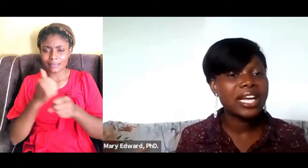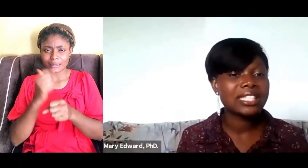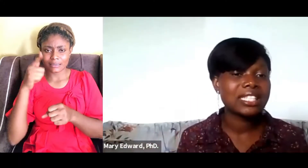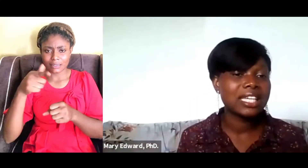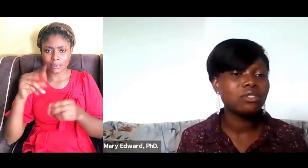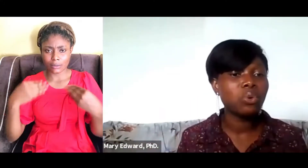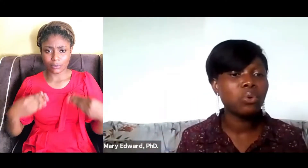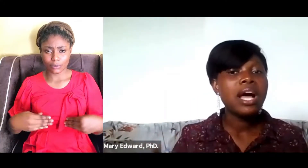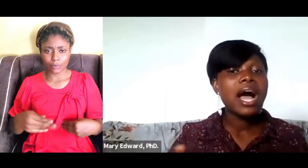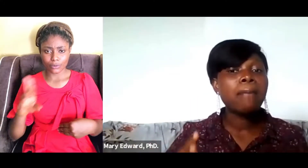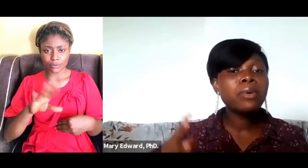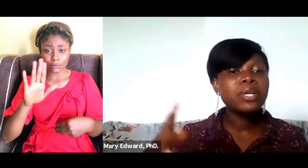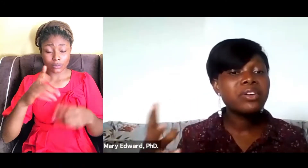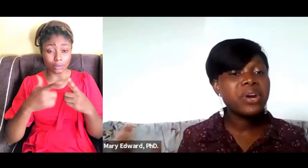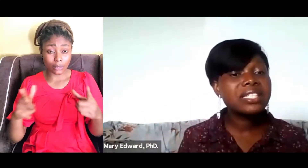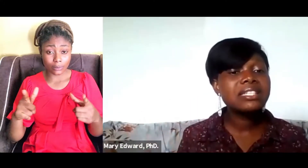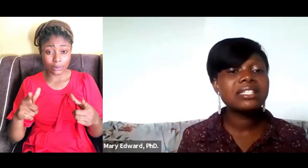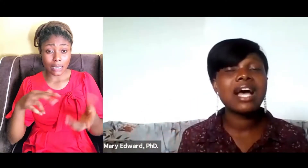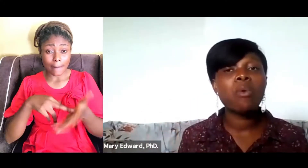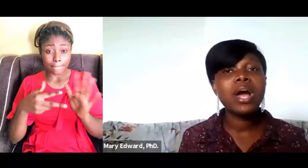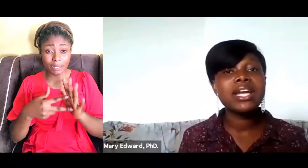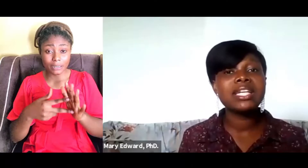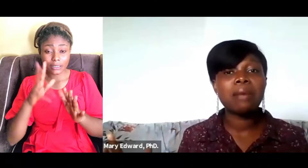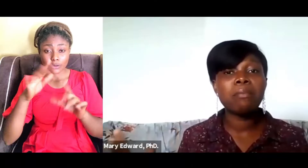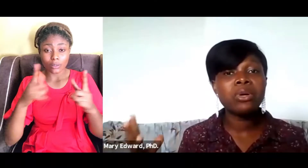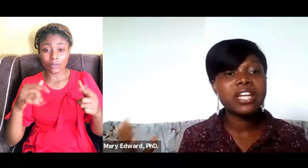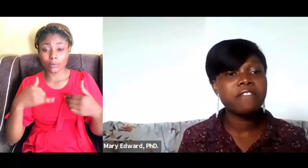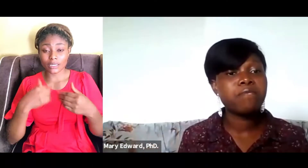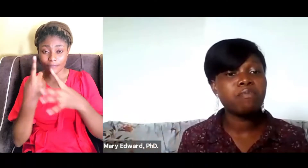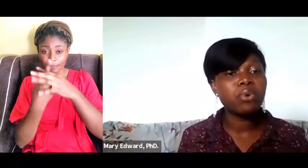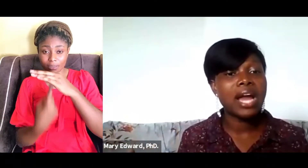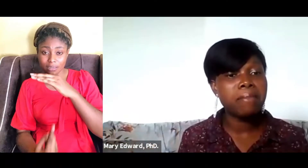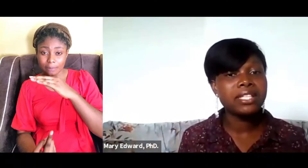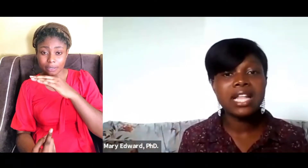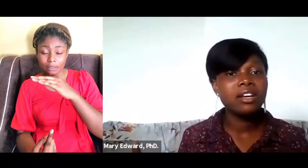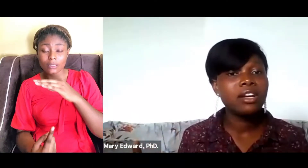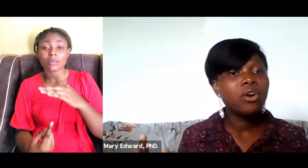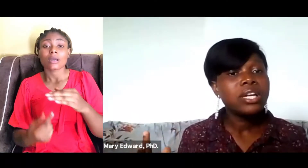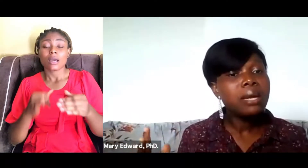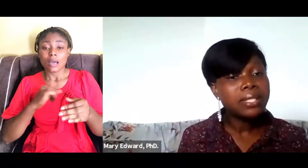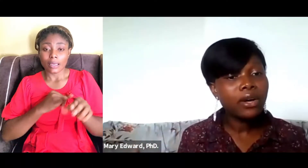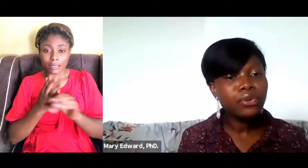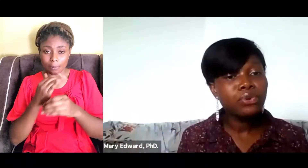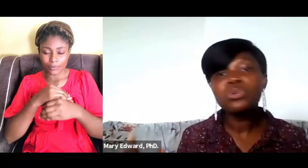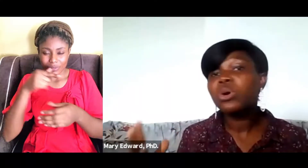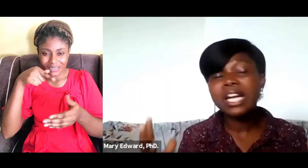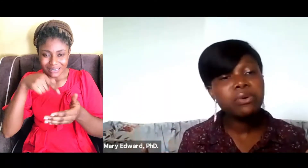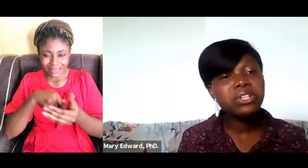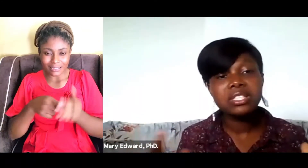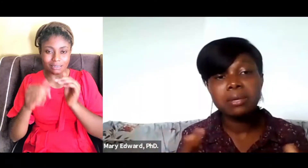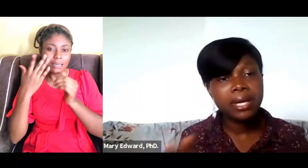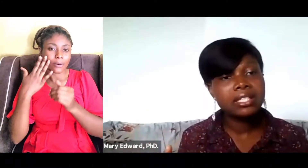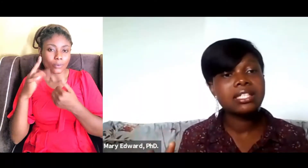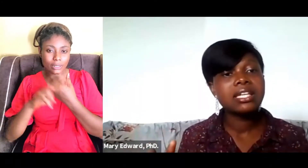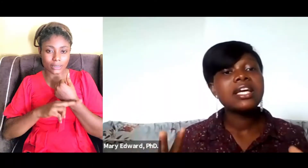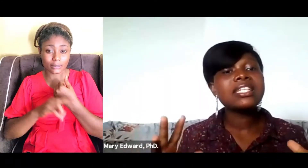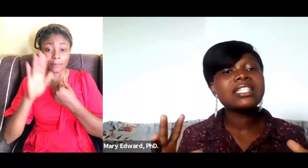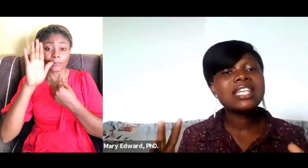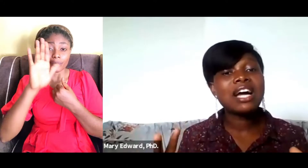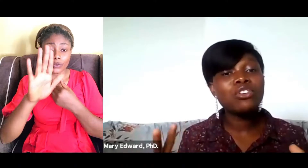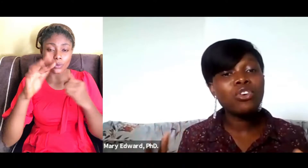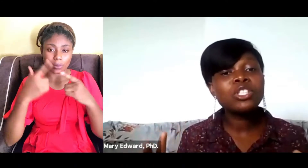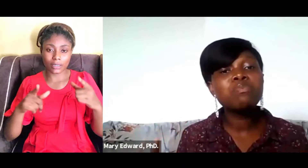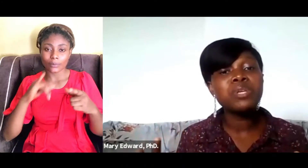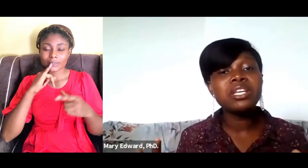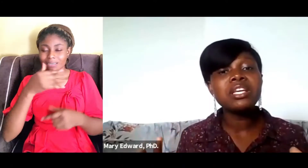it's gone extinct. So I'm creating this awareness among deaf people I meet that, let me tell you, your language is the best.